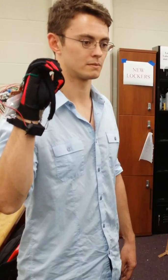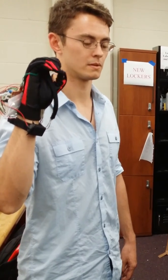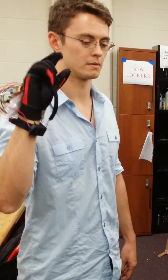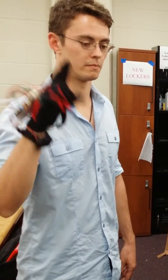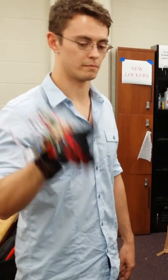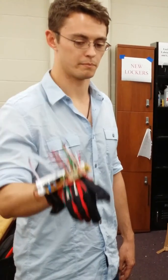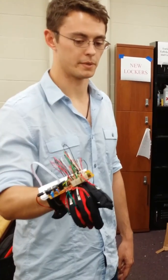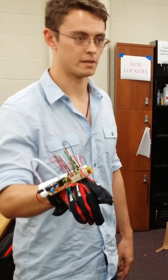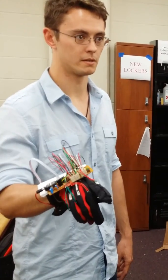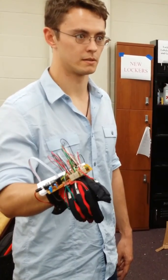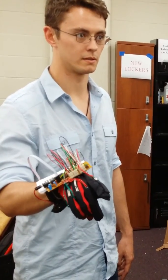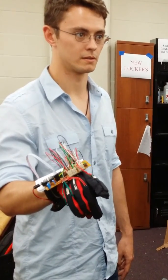P.